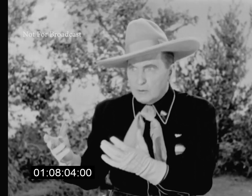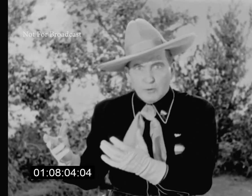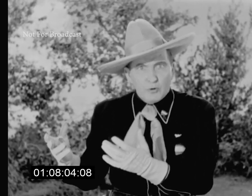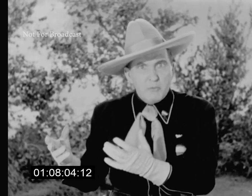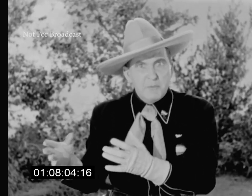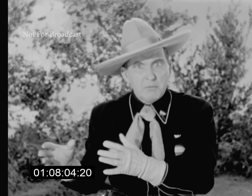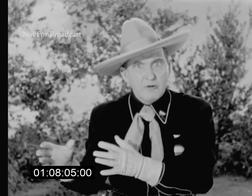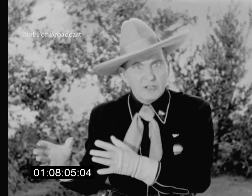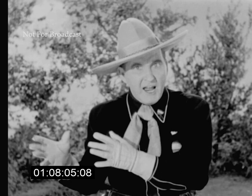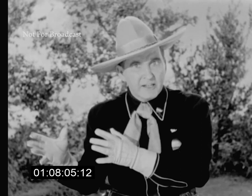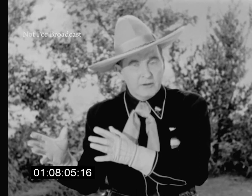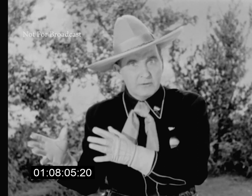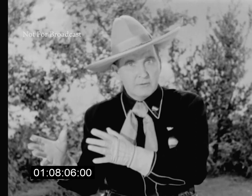Or maybe a mountain lion?